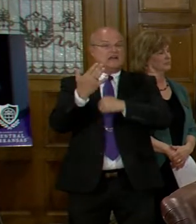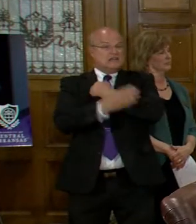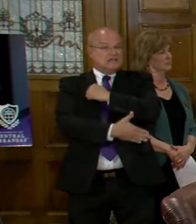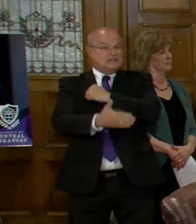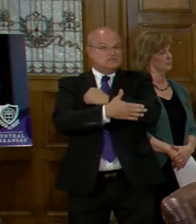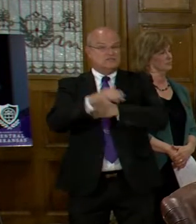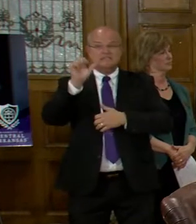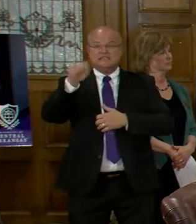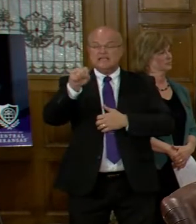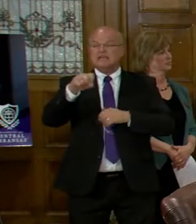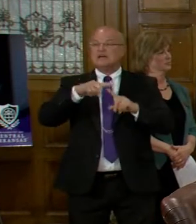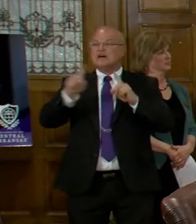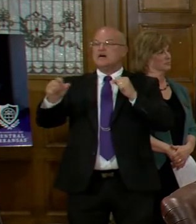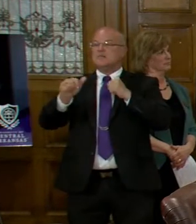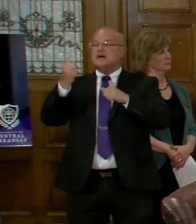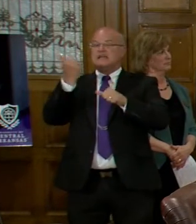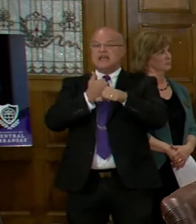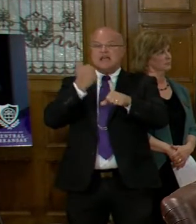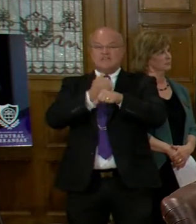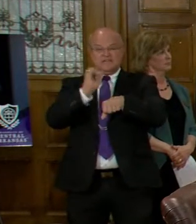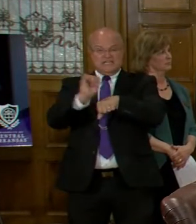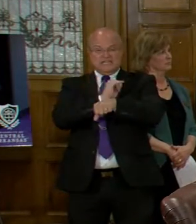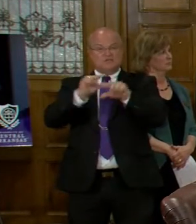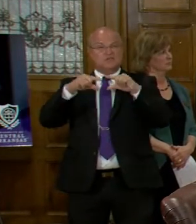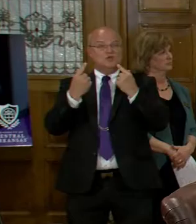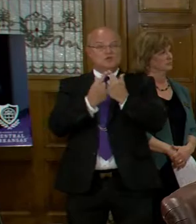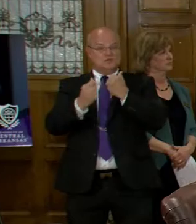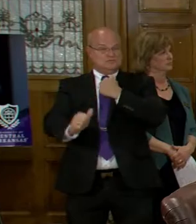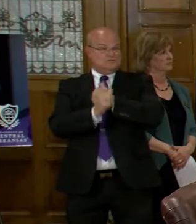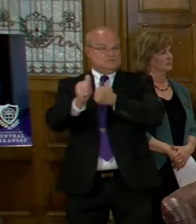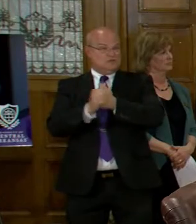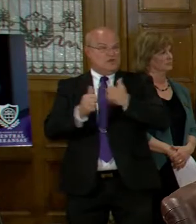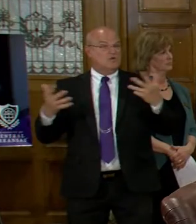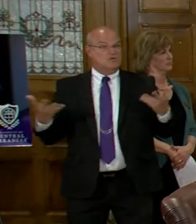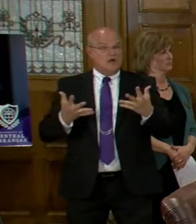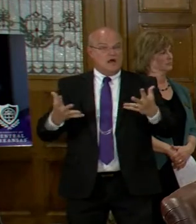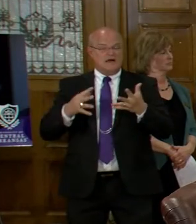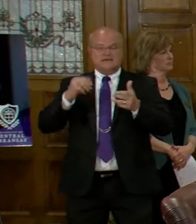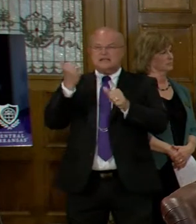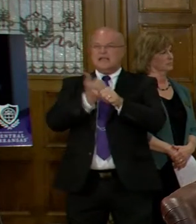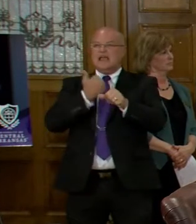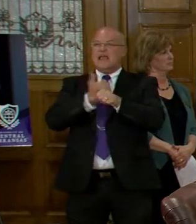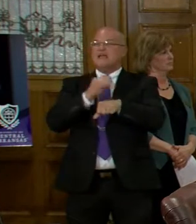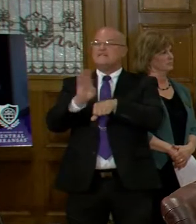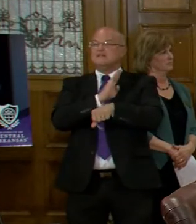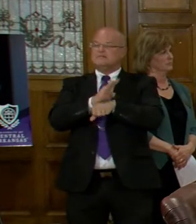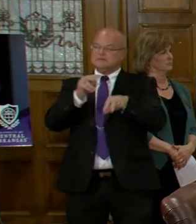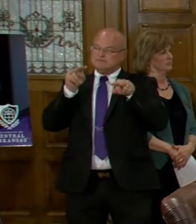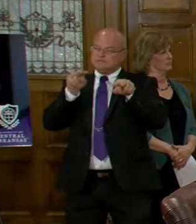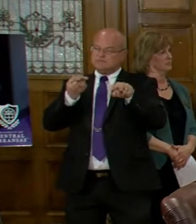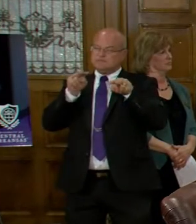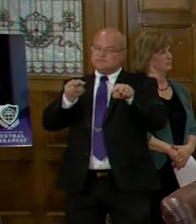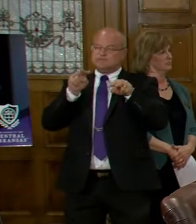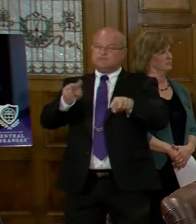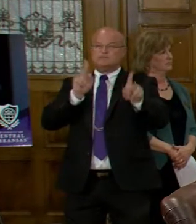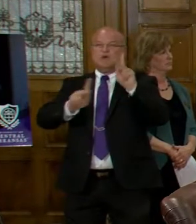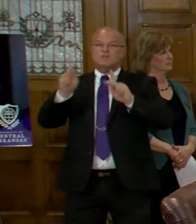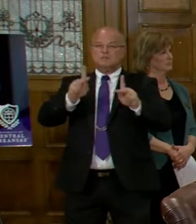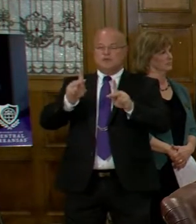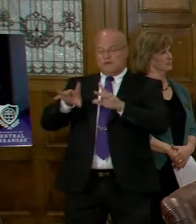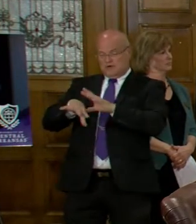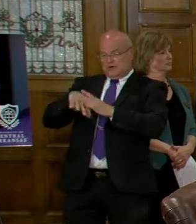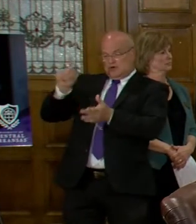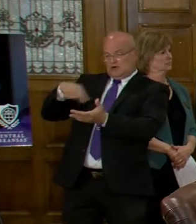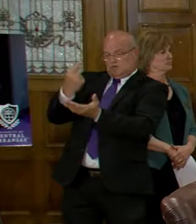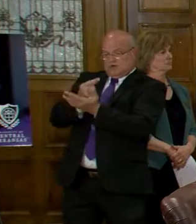threat to every industry group, which means that every business is looking for those that are coming out of